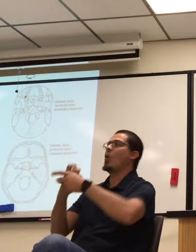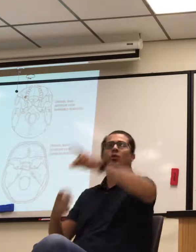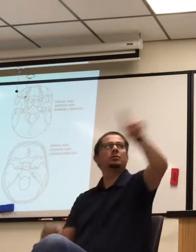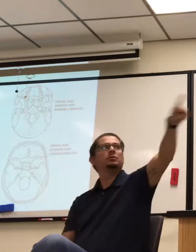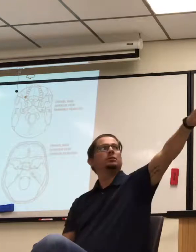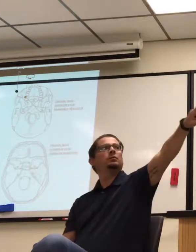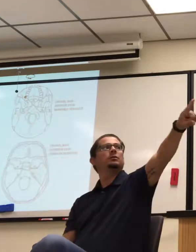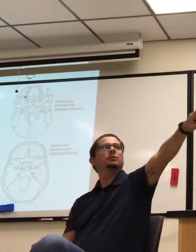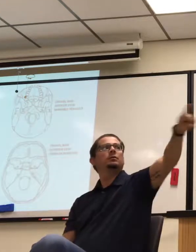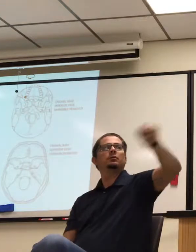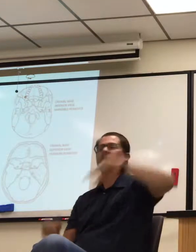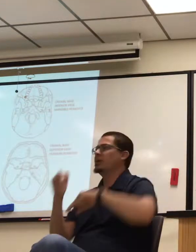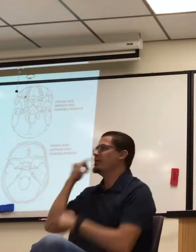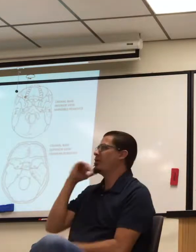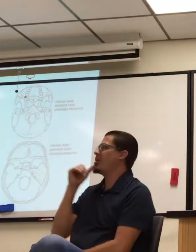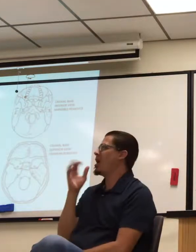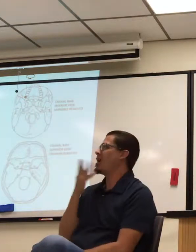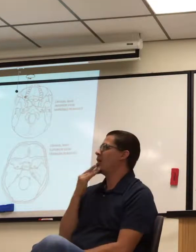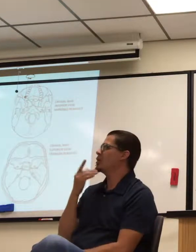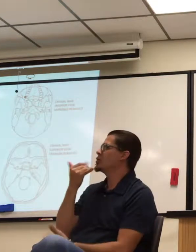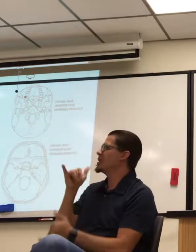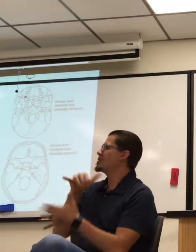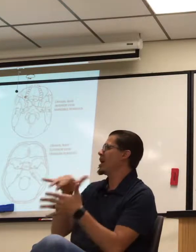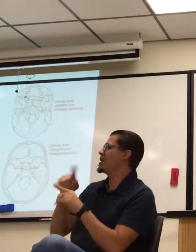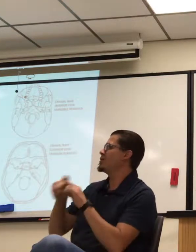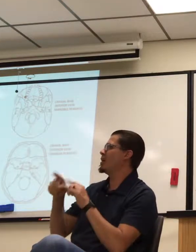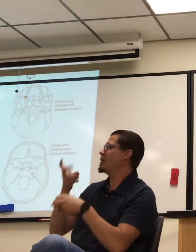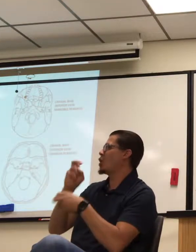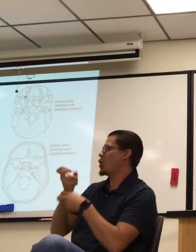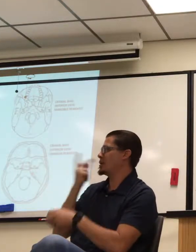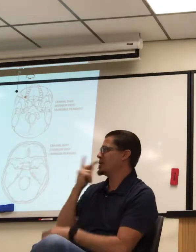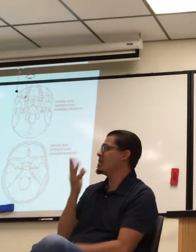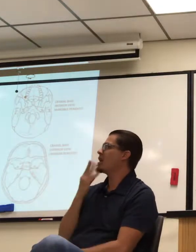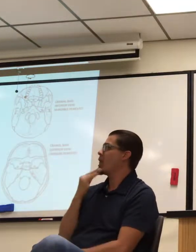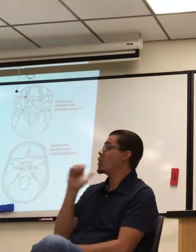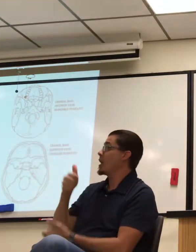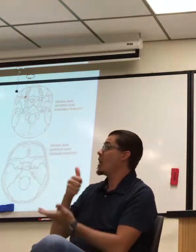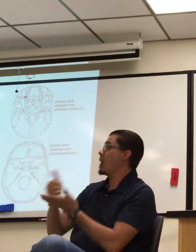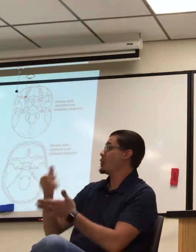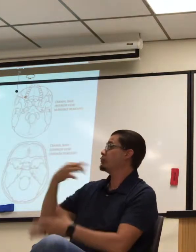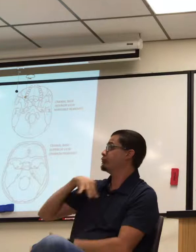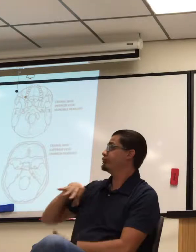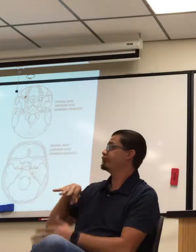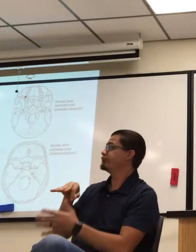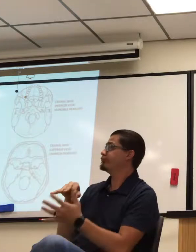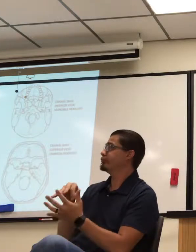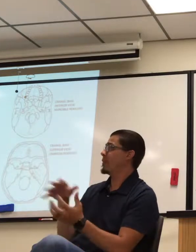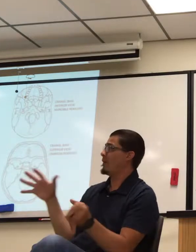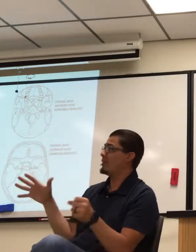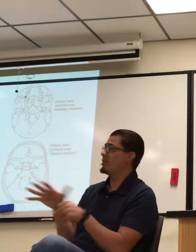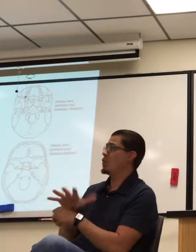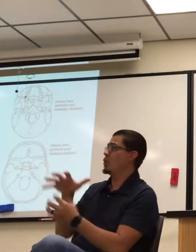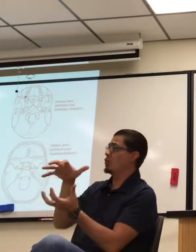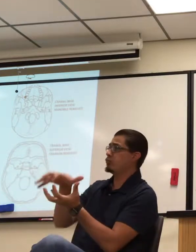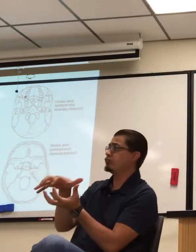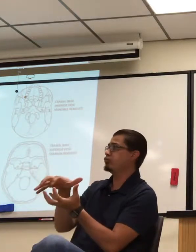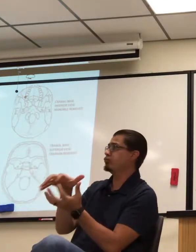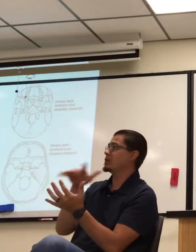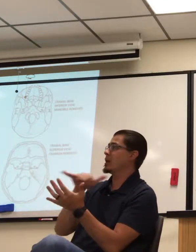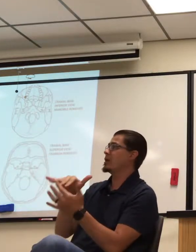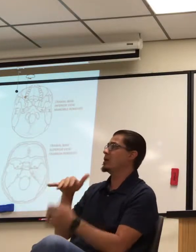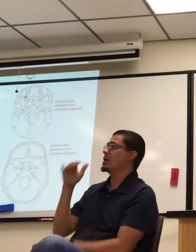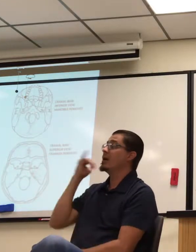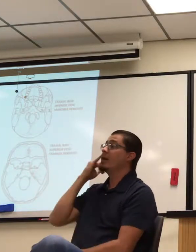but it's harder to see. So the colored skulls may help you study them articulated. To help you study skull